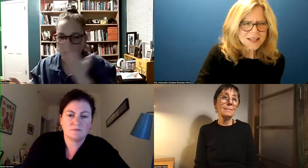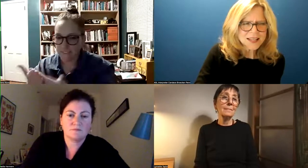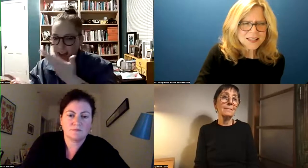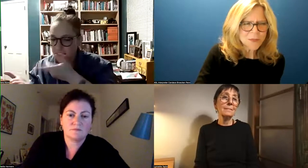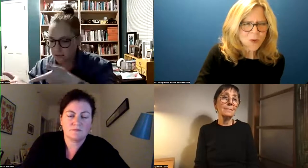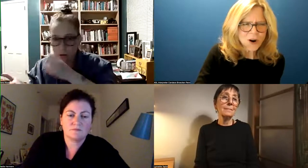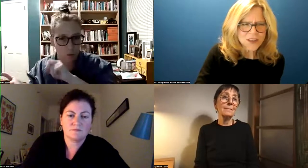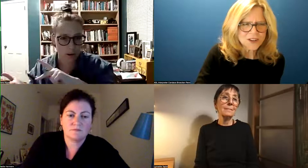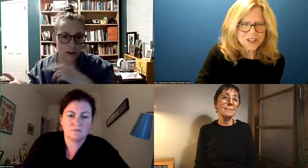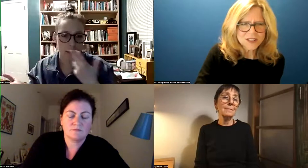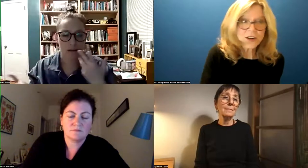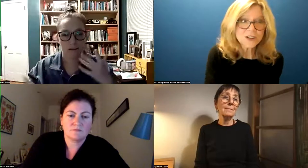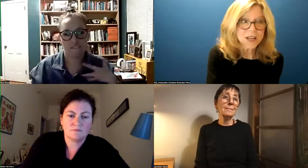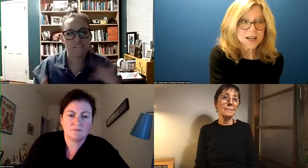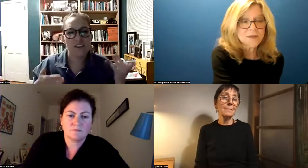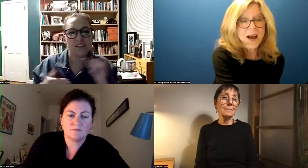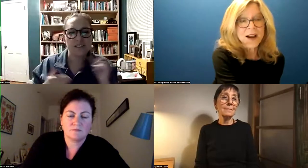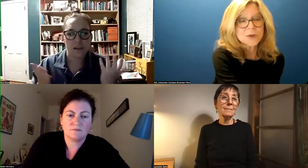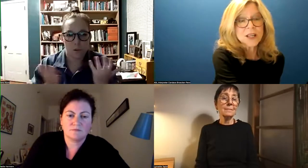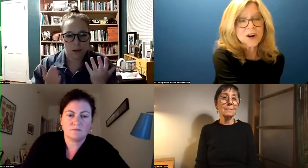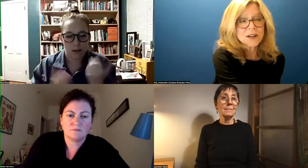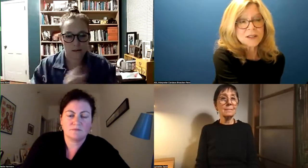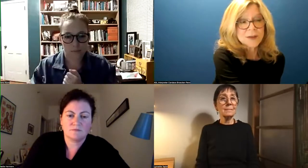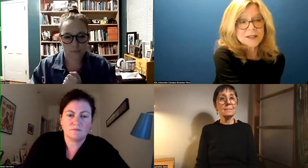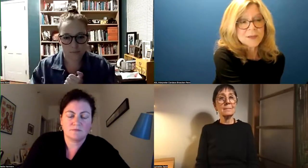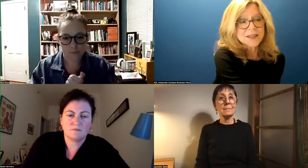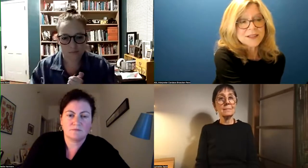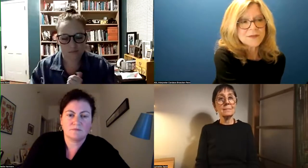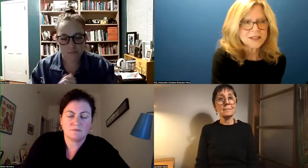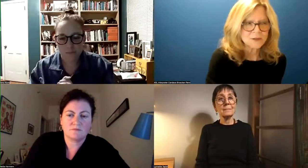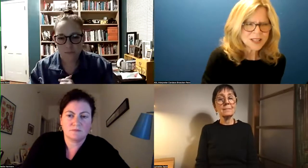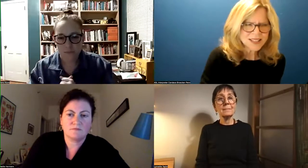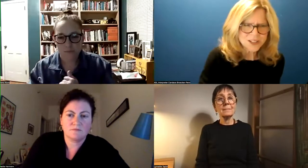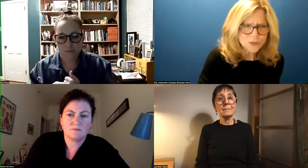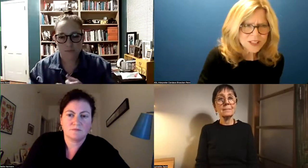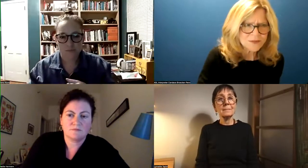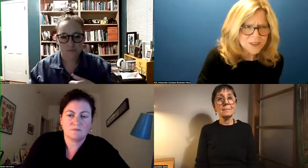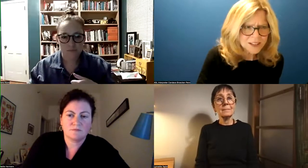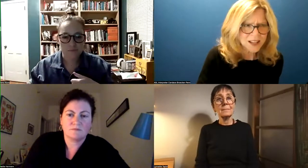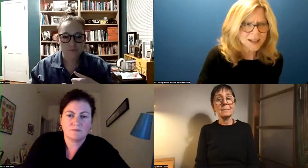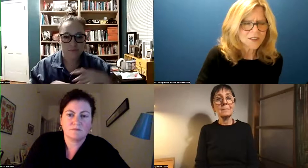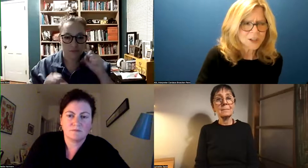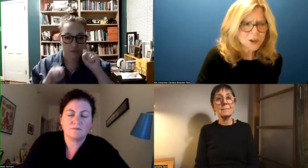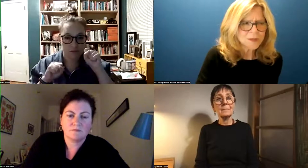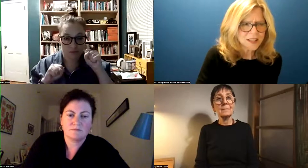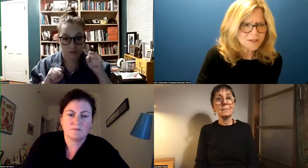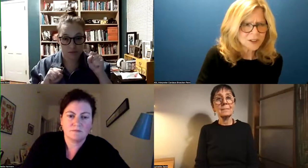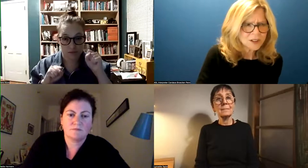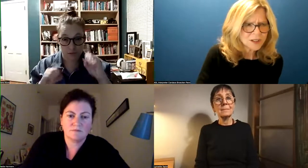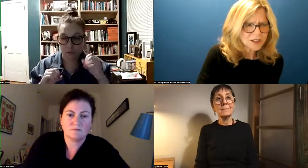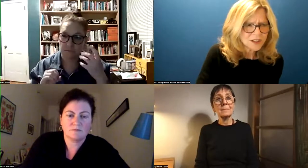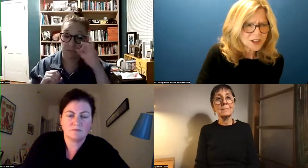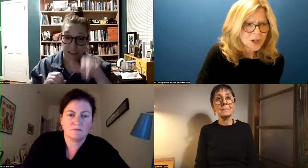This is more than just understanding a fact, reading an article about something that's defective. What does this really feel like on the human